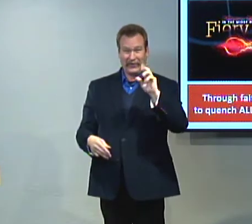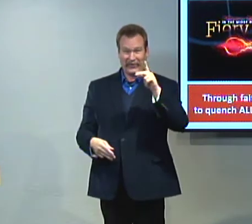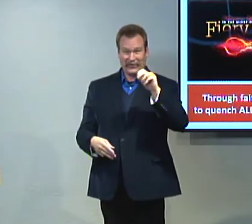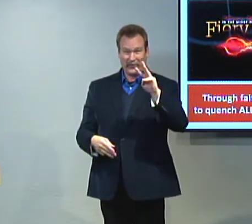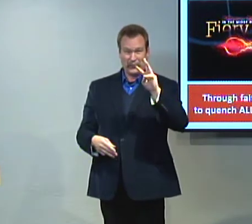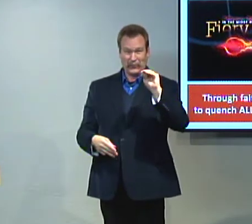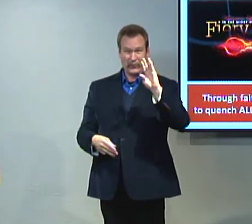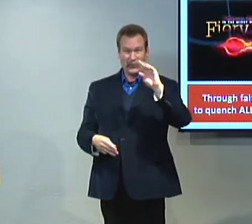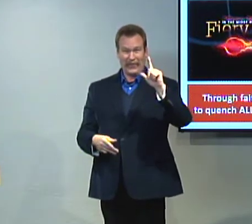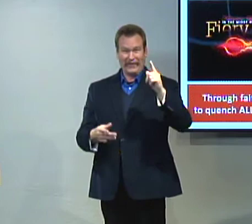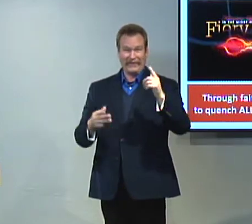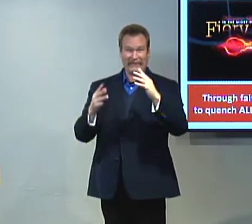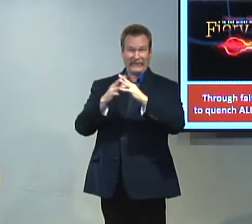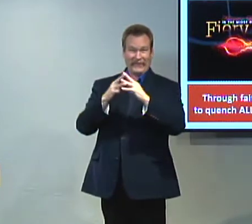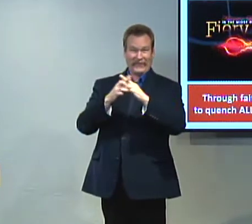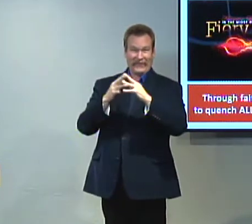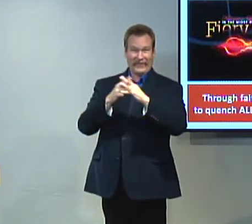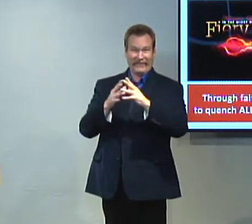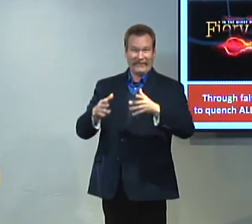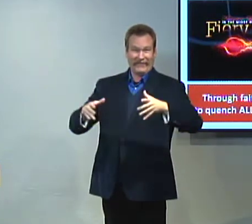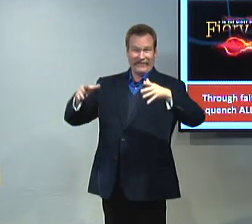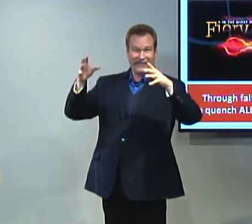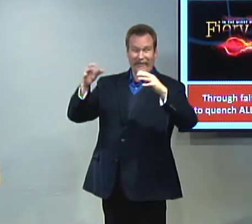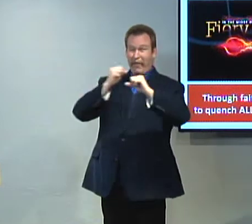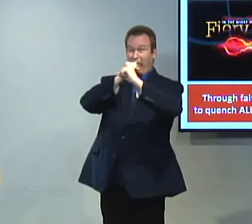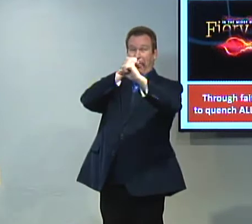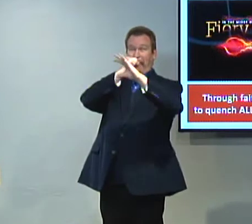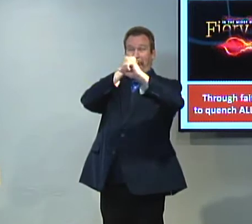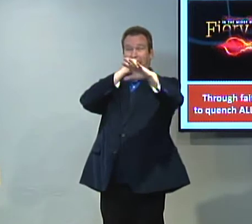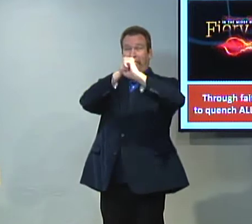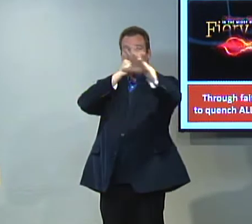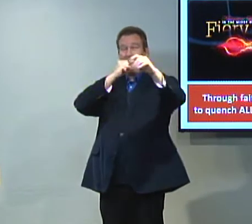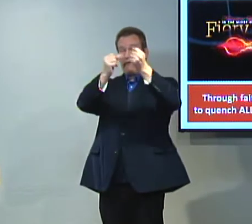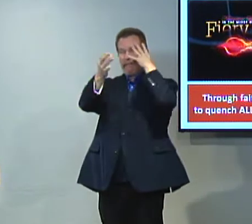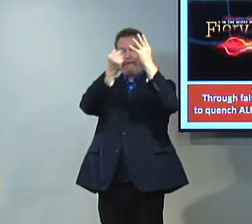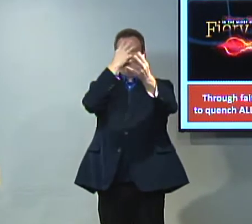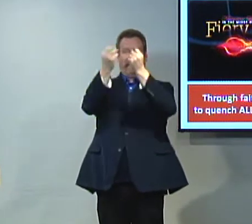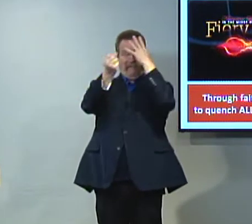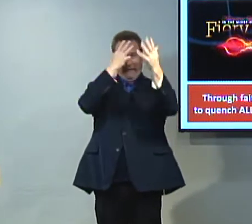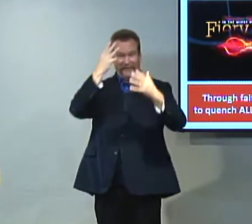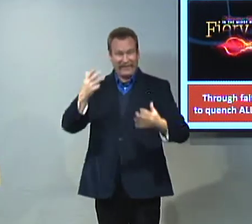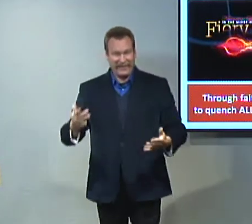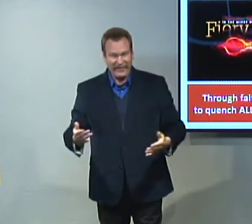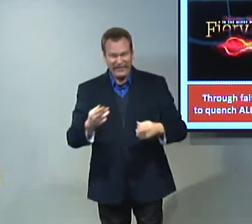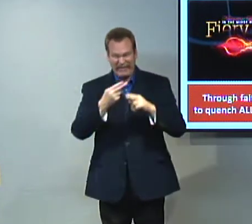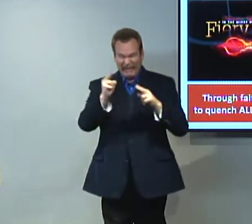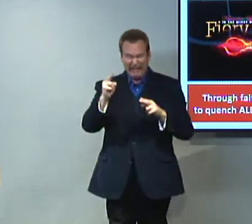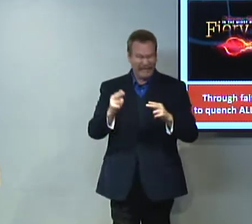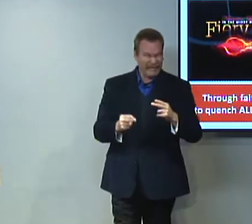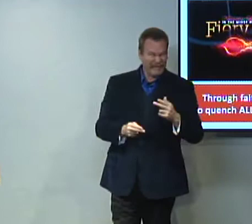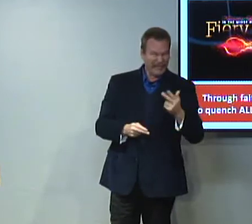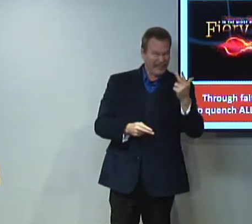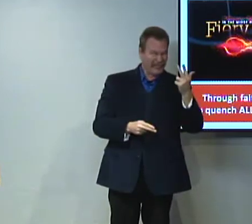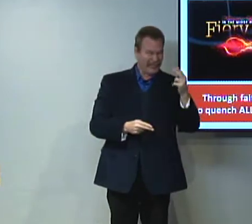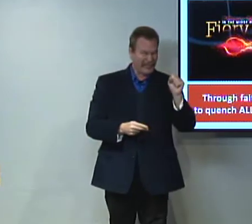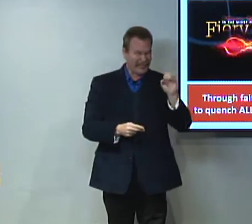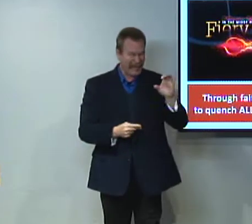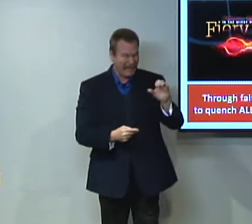know, with the Super Bowl that we're going to be having today, and they're going to be having all of these ads that are going to be coming towards us, and all of